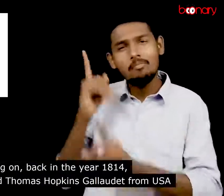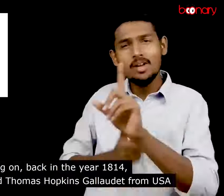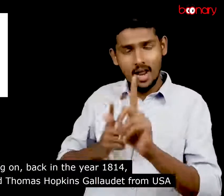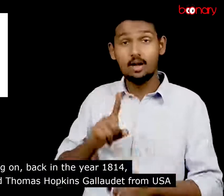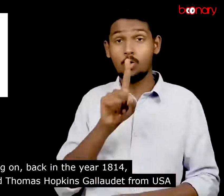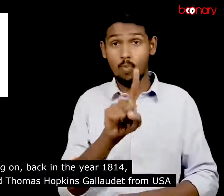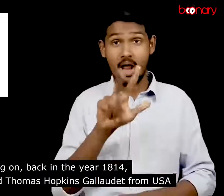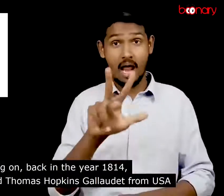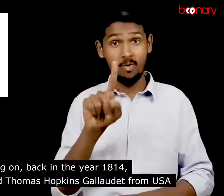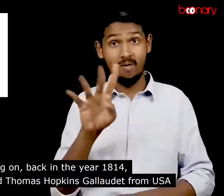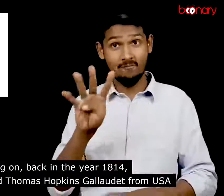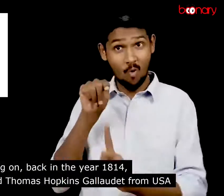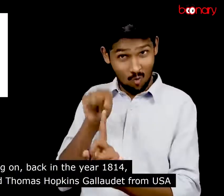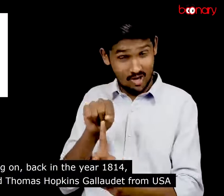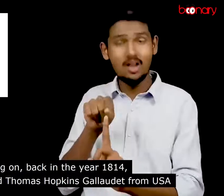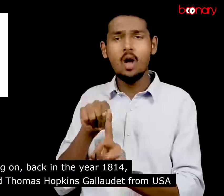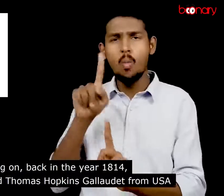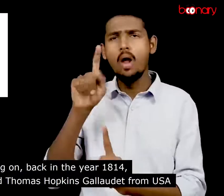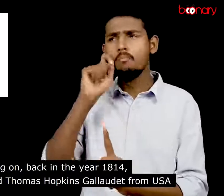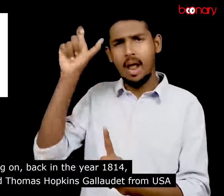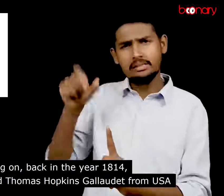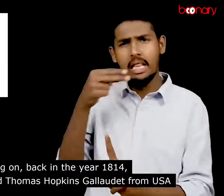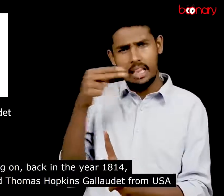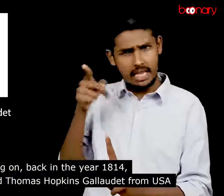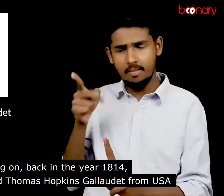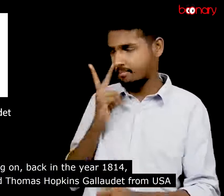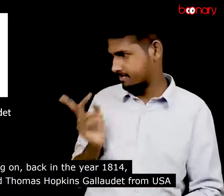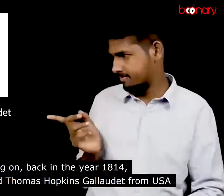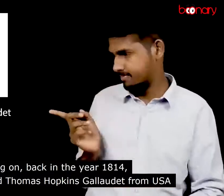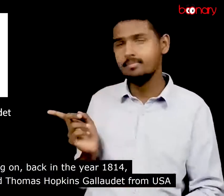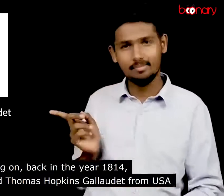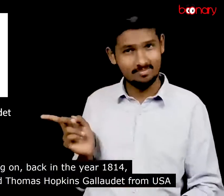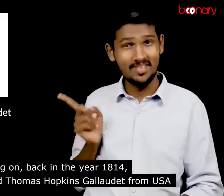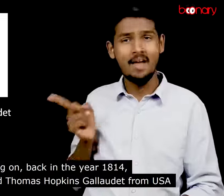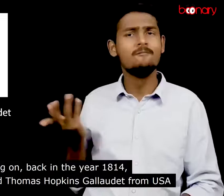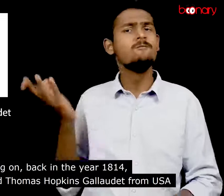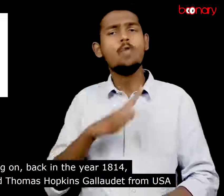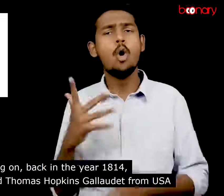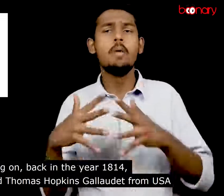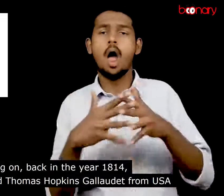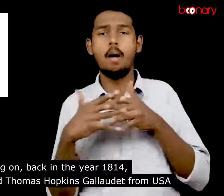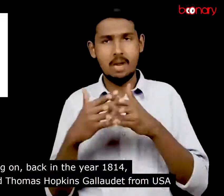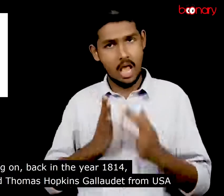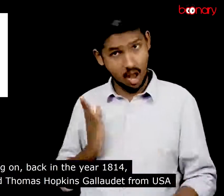year 1814, a person named Thomas Hopkins Gallaudet from